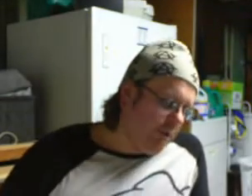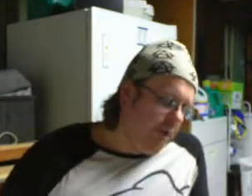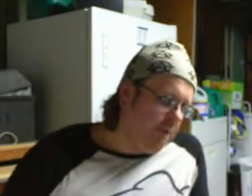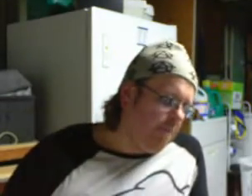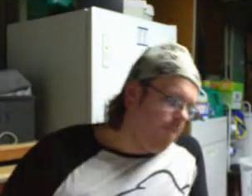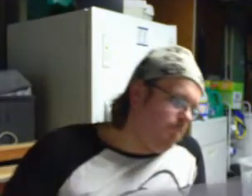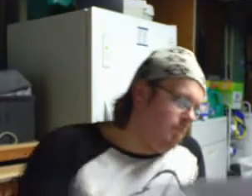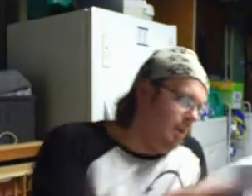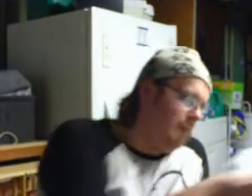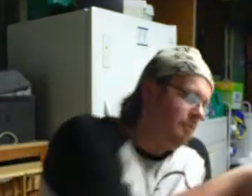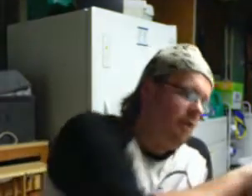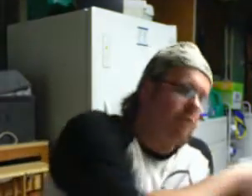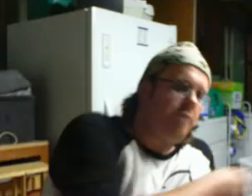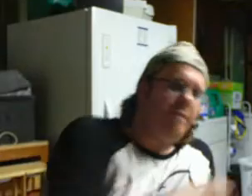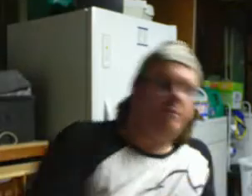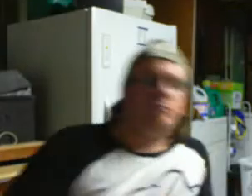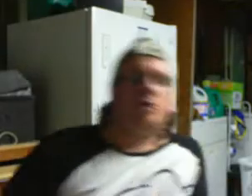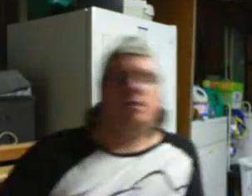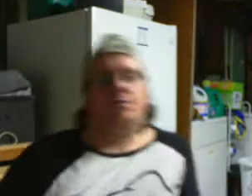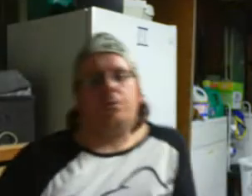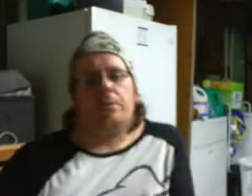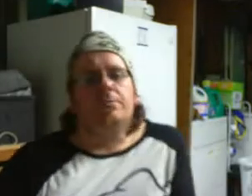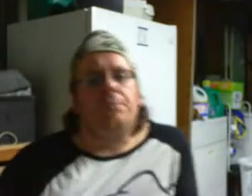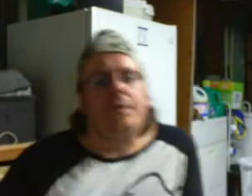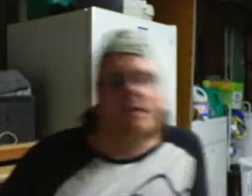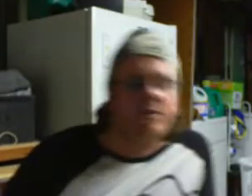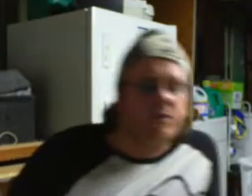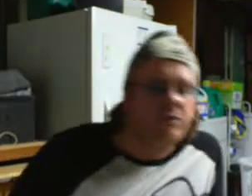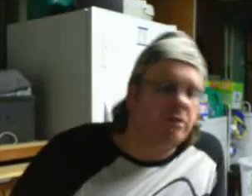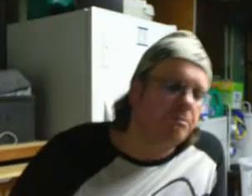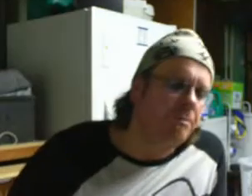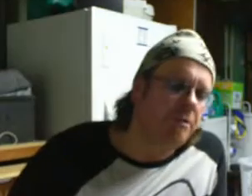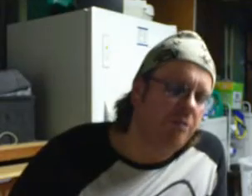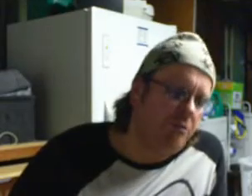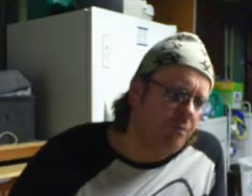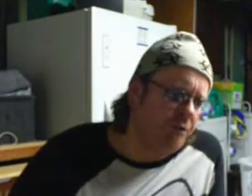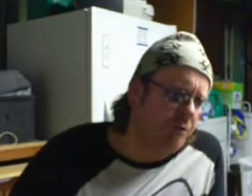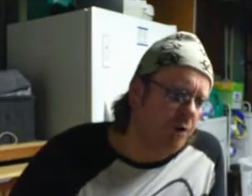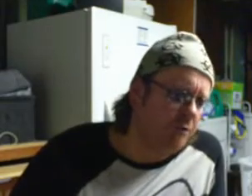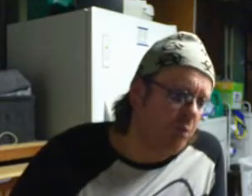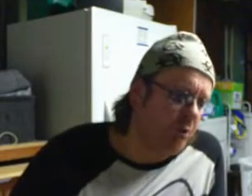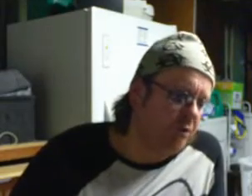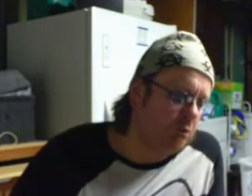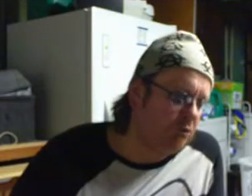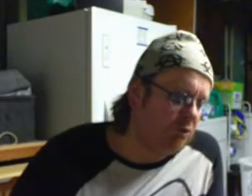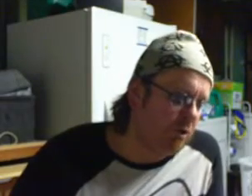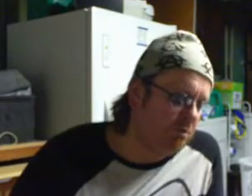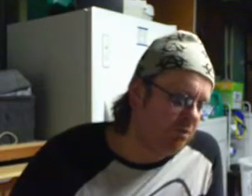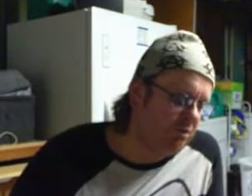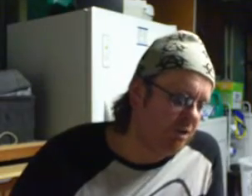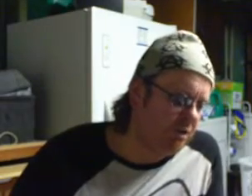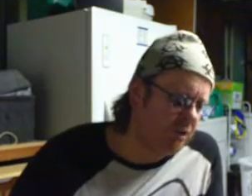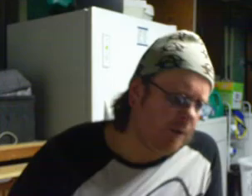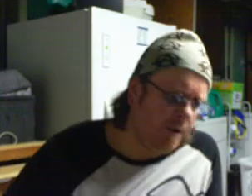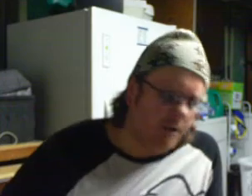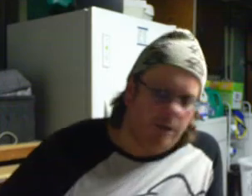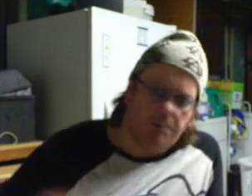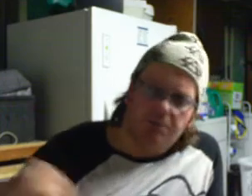And it's not directly derogatory, but it does seem to be a little bit derogatory towards Solomon, saying that he put so